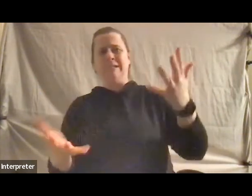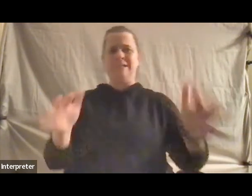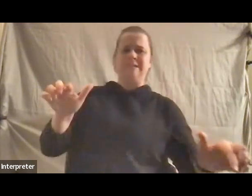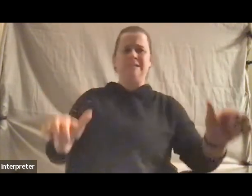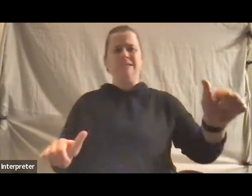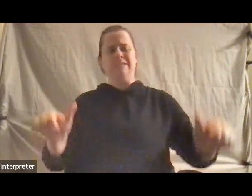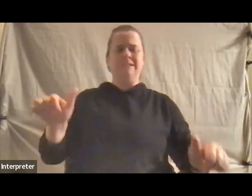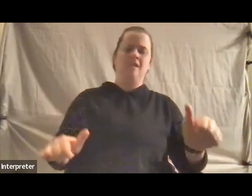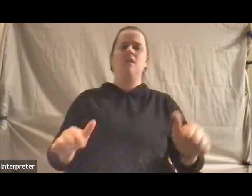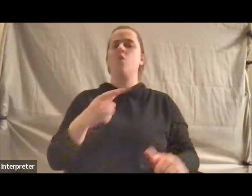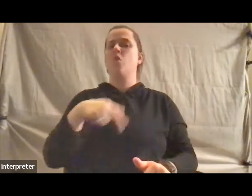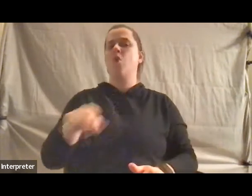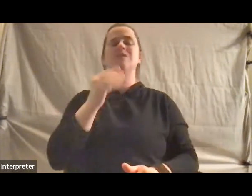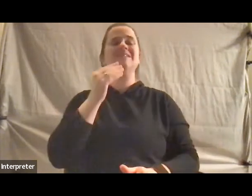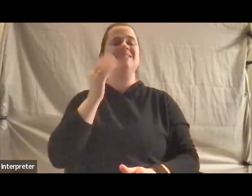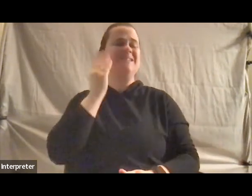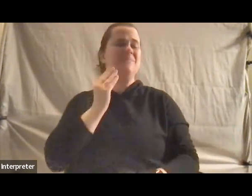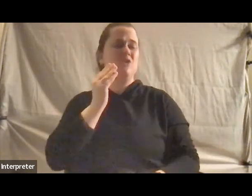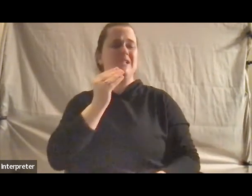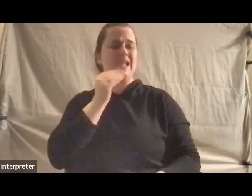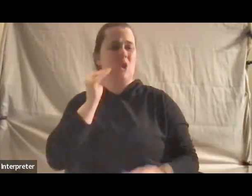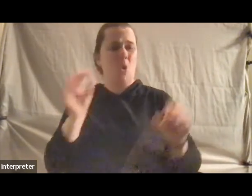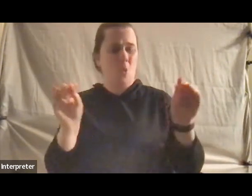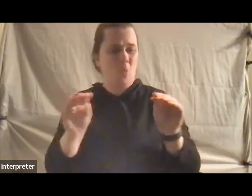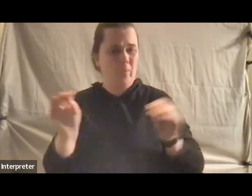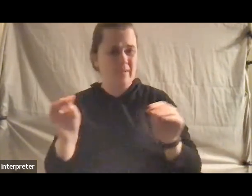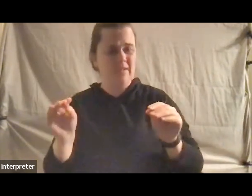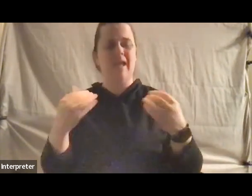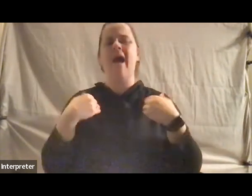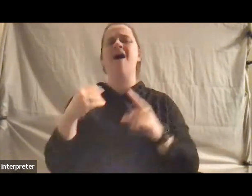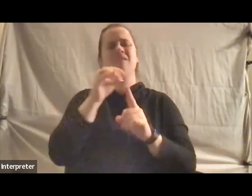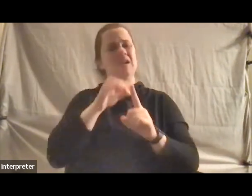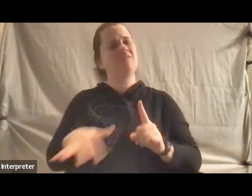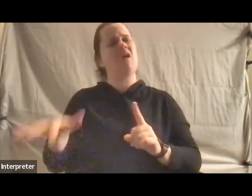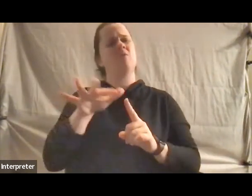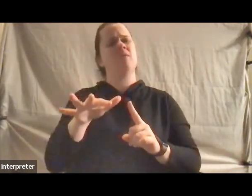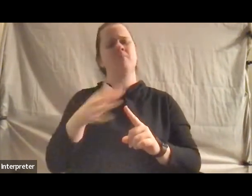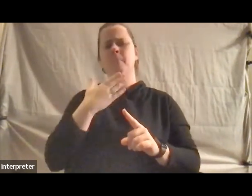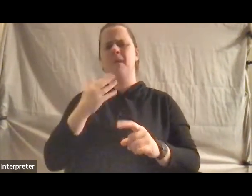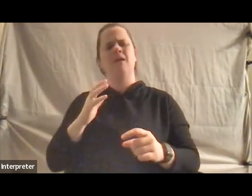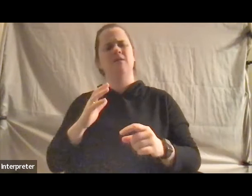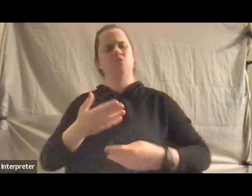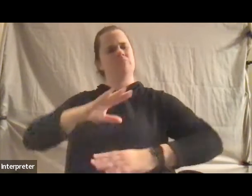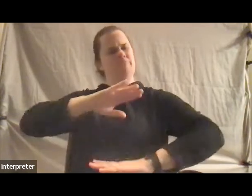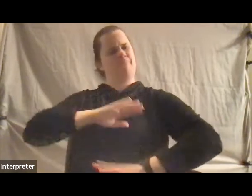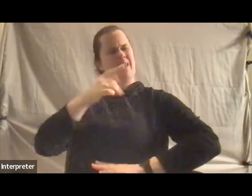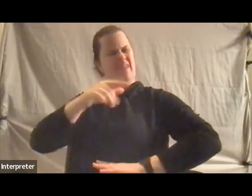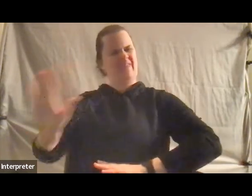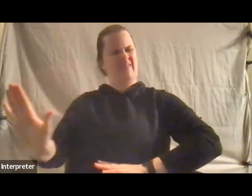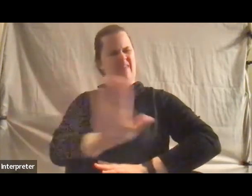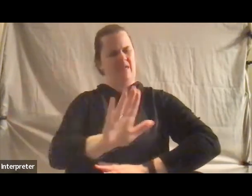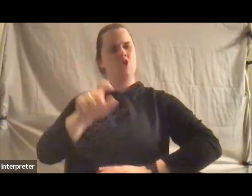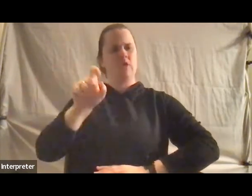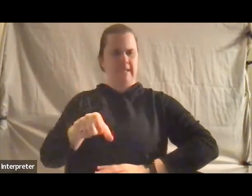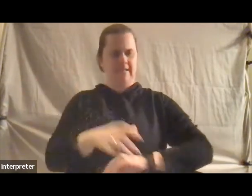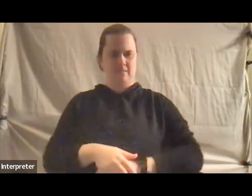experiencing homelessness have access in an environment that best meets their needs. This is